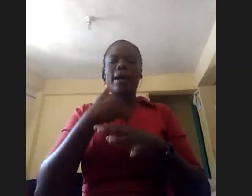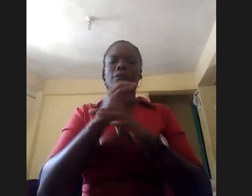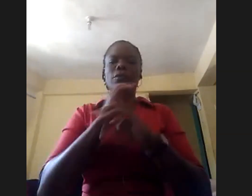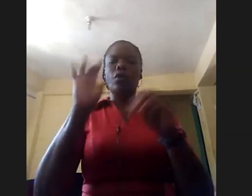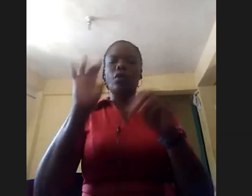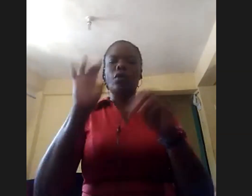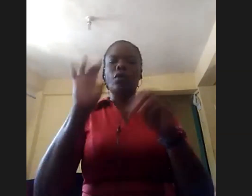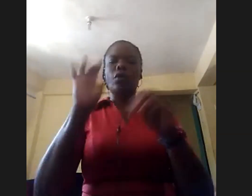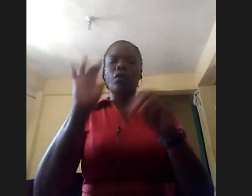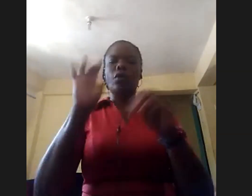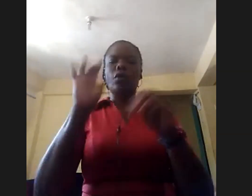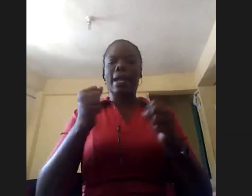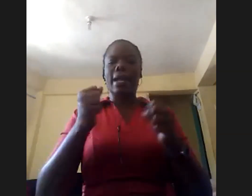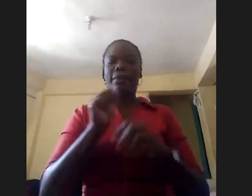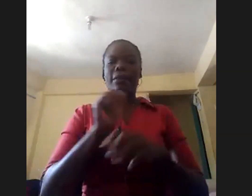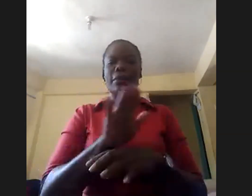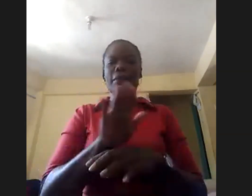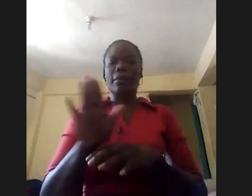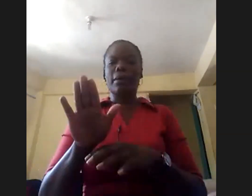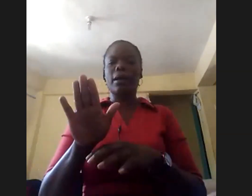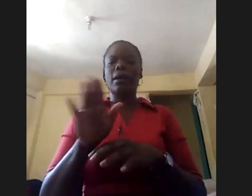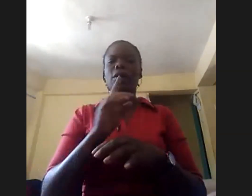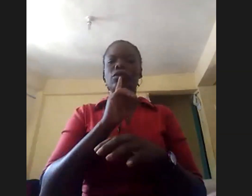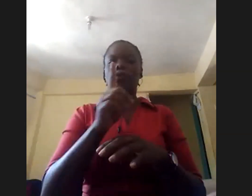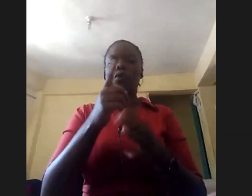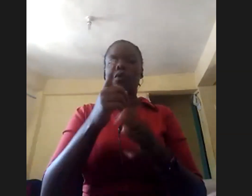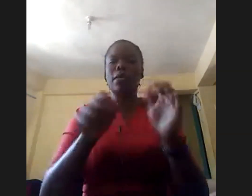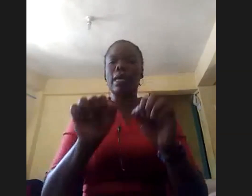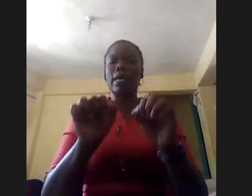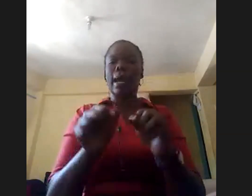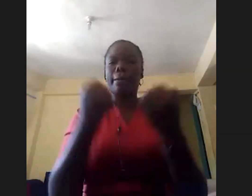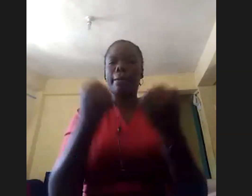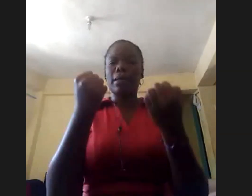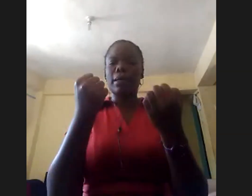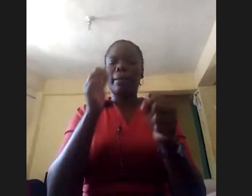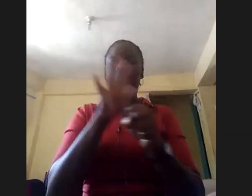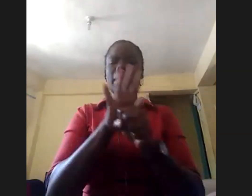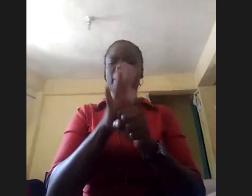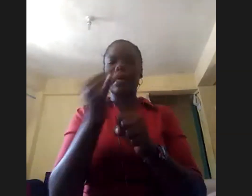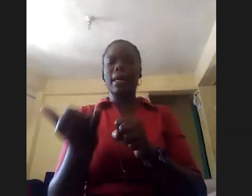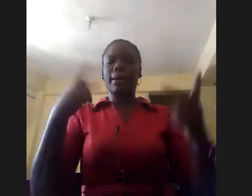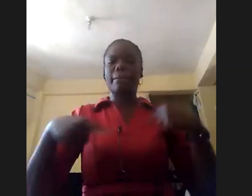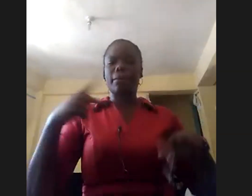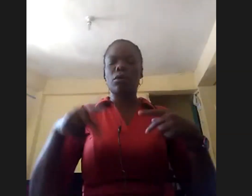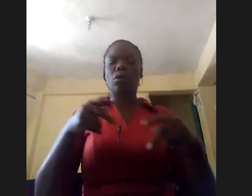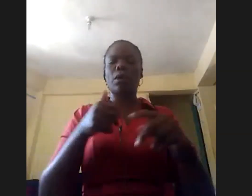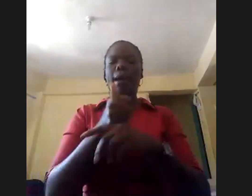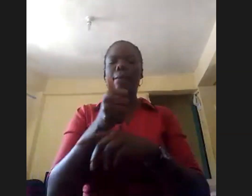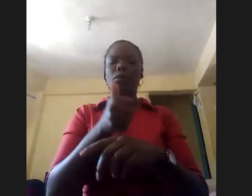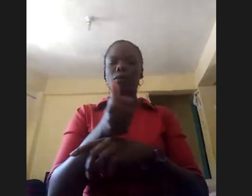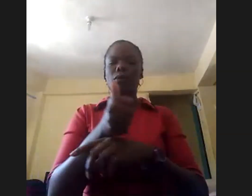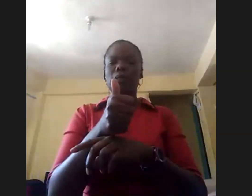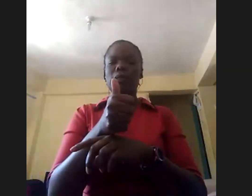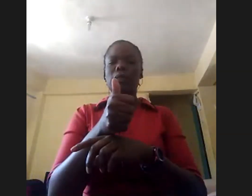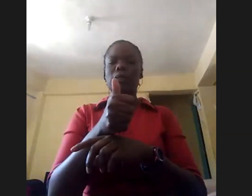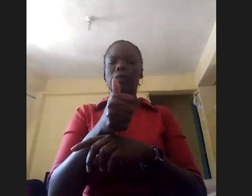And so what happens, many young people will tend to abuse cannabis commonly.